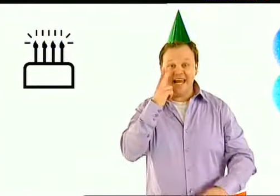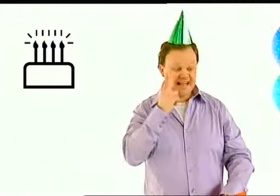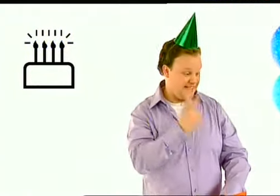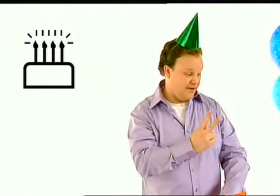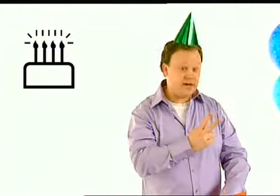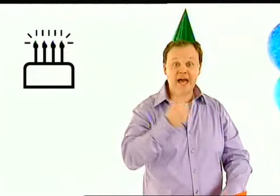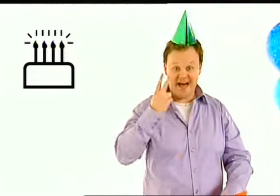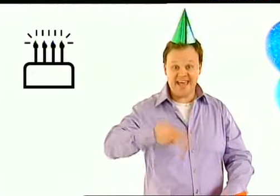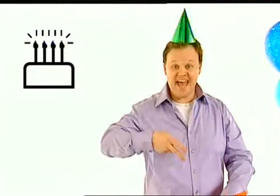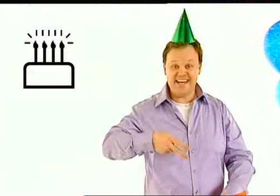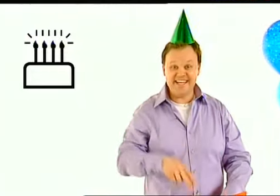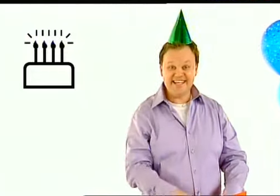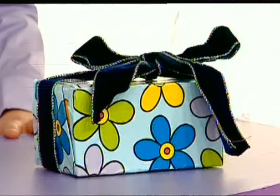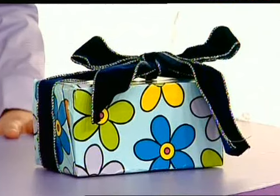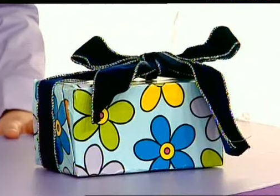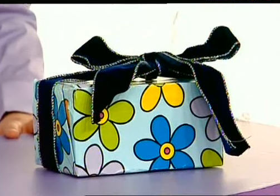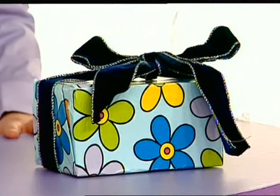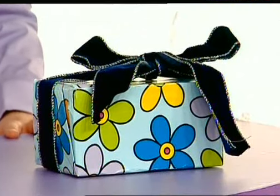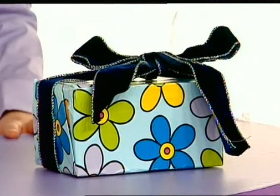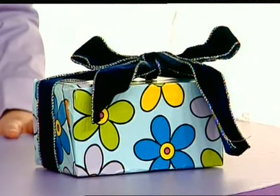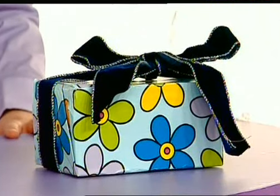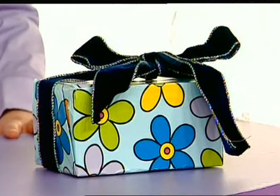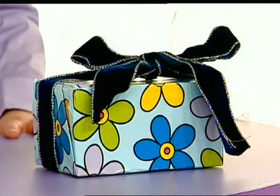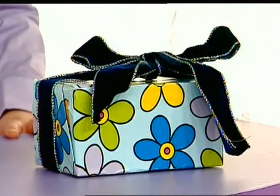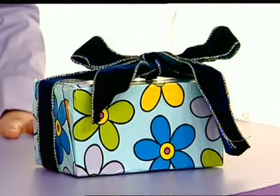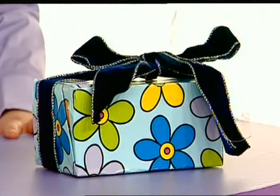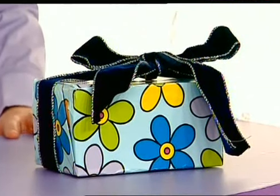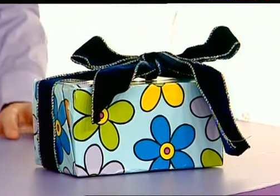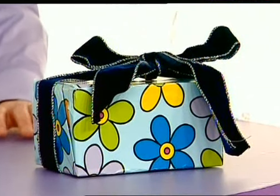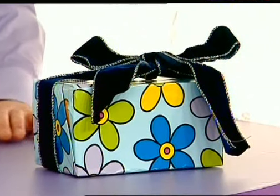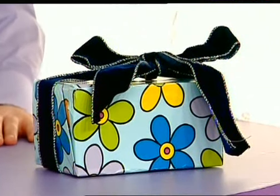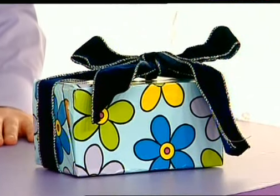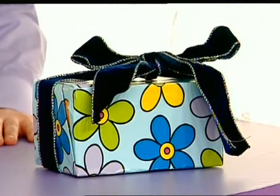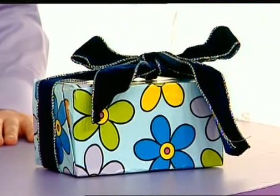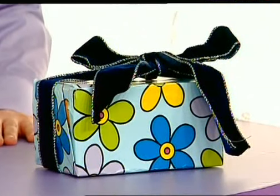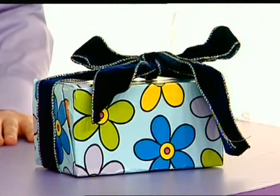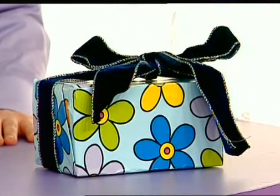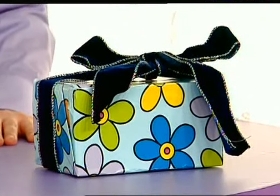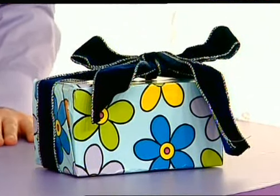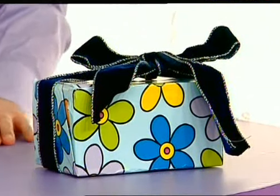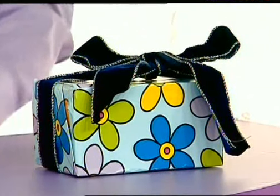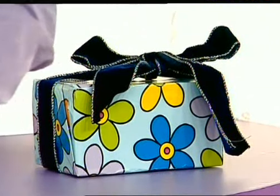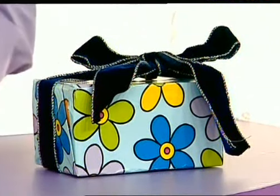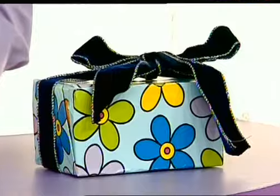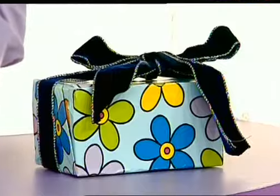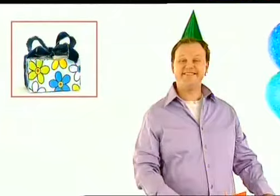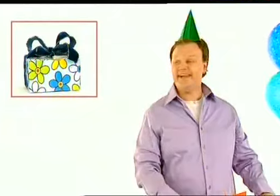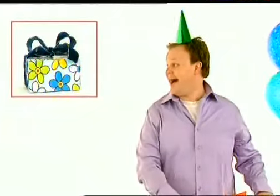Let's look again. Do you know what it is? It's a birthday present.